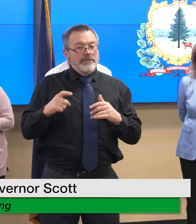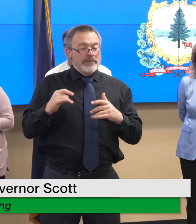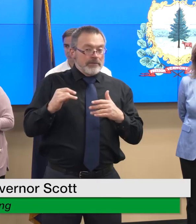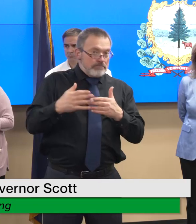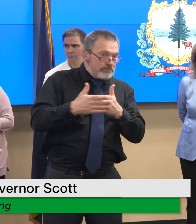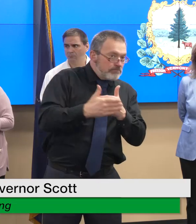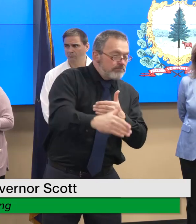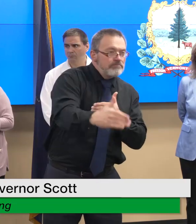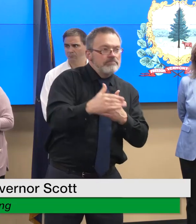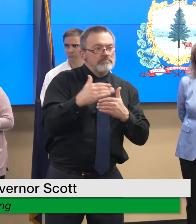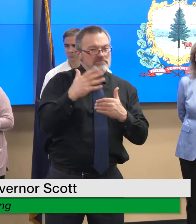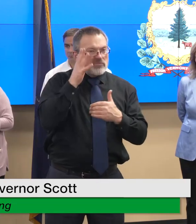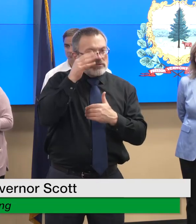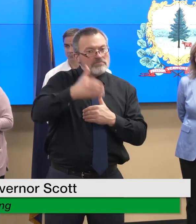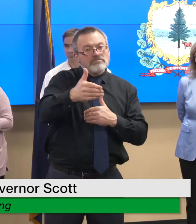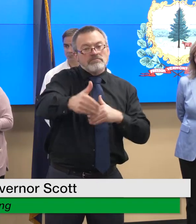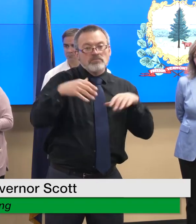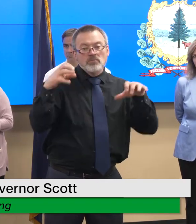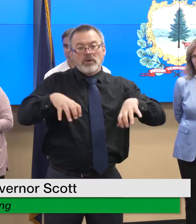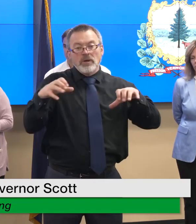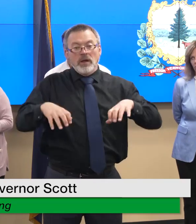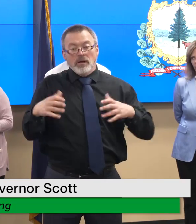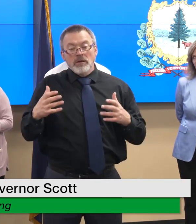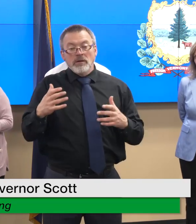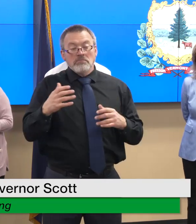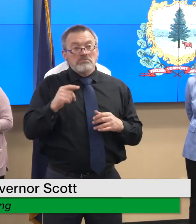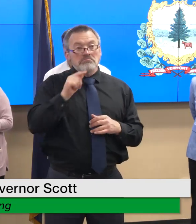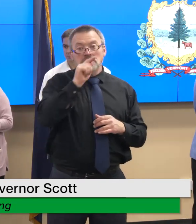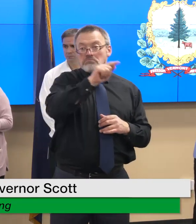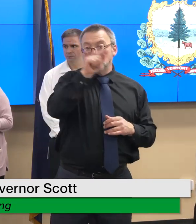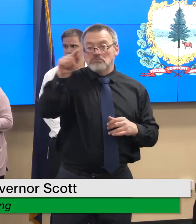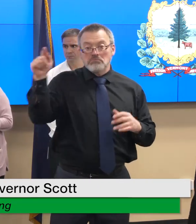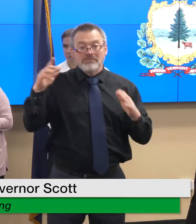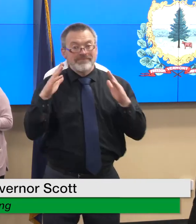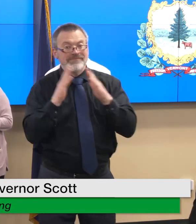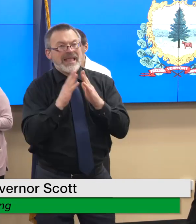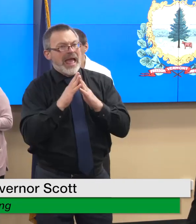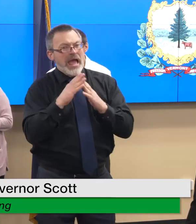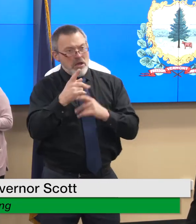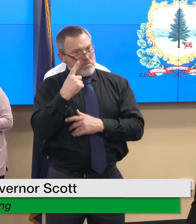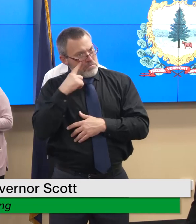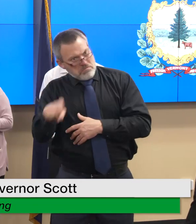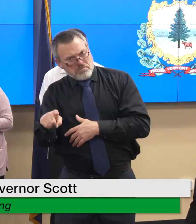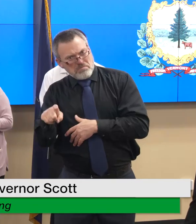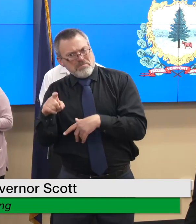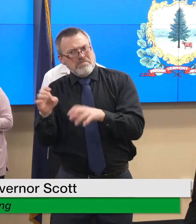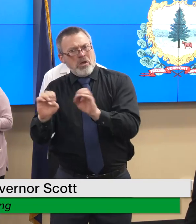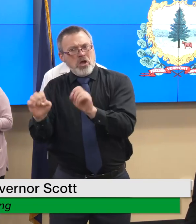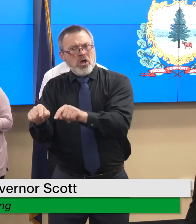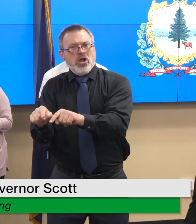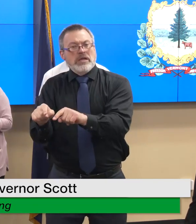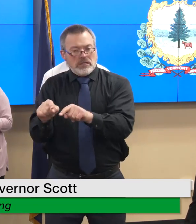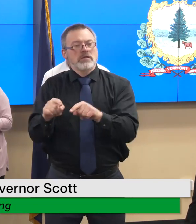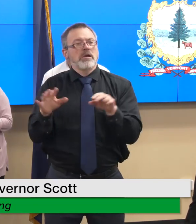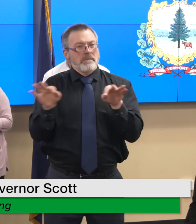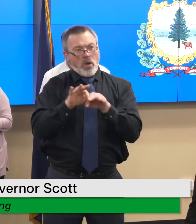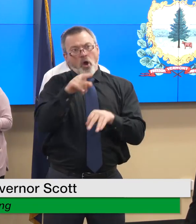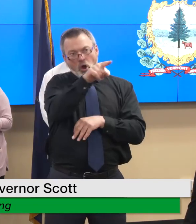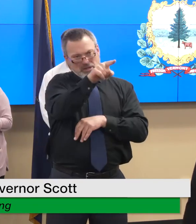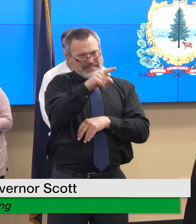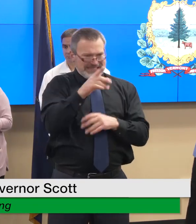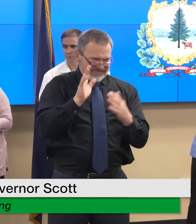have identified areas of obstructive debris, please work through your emergency management director